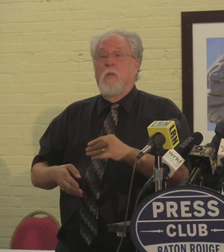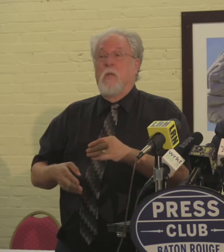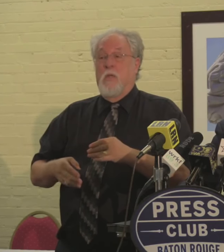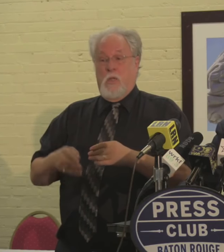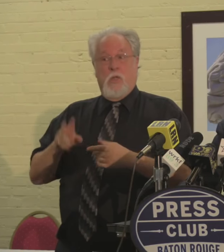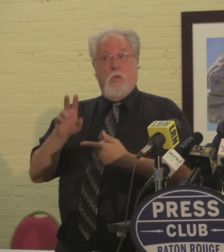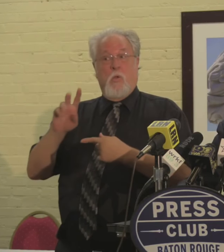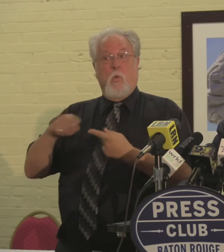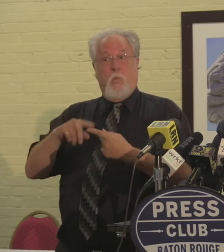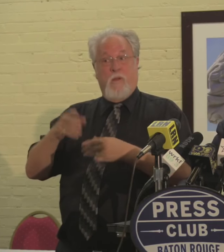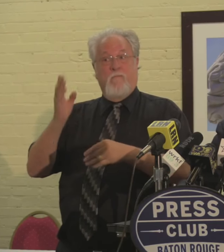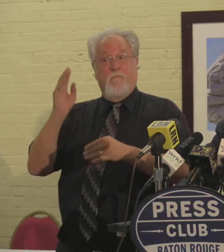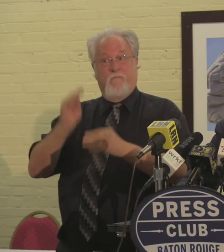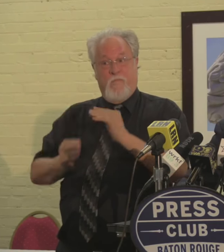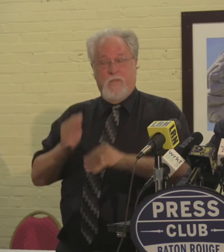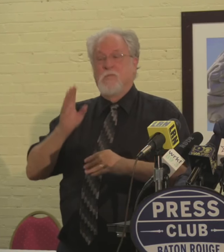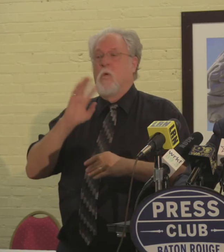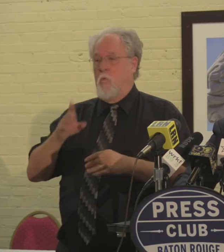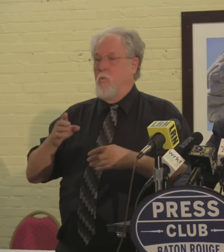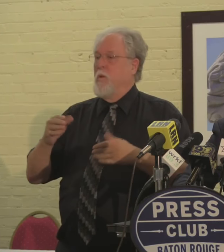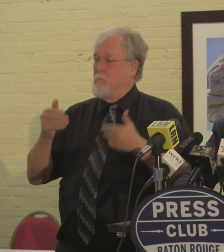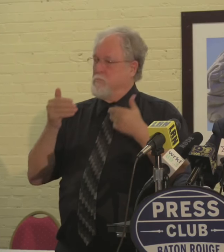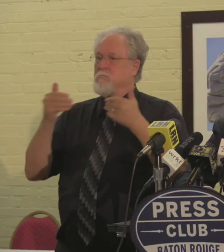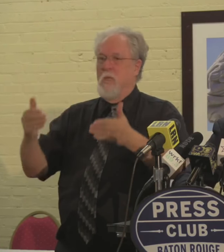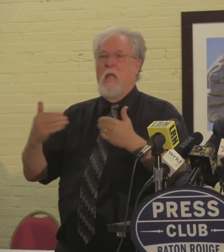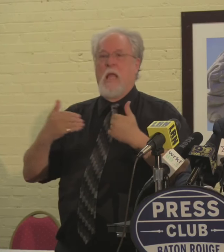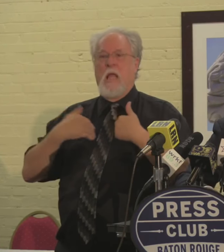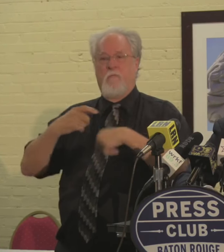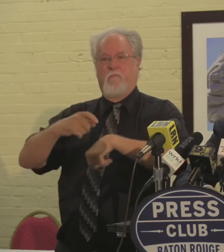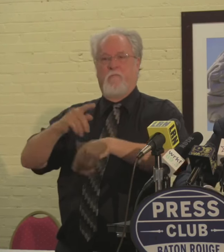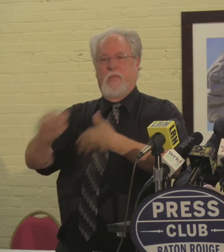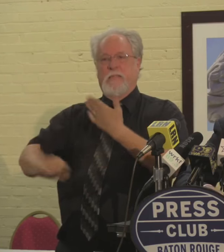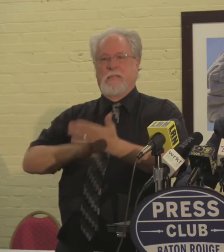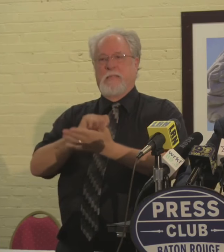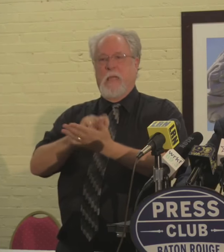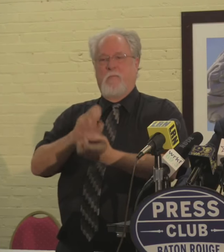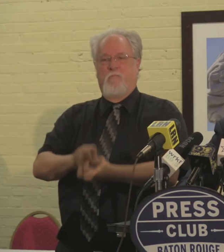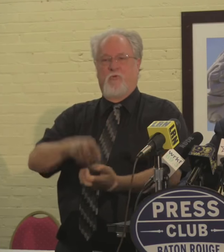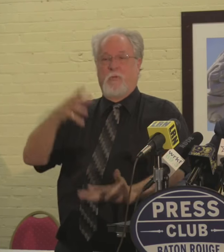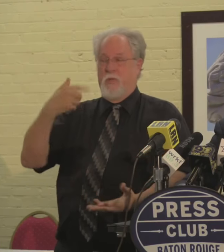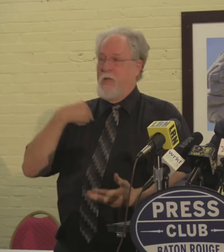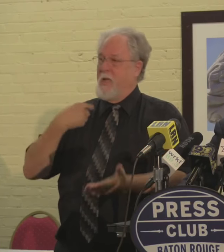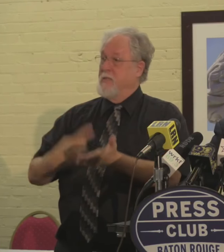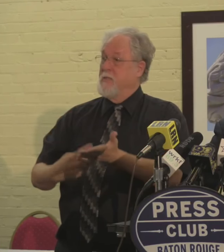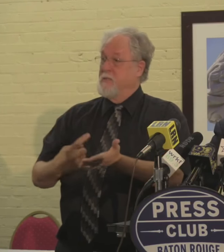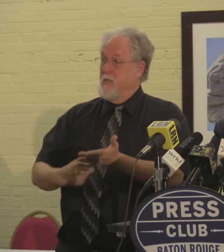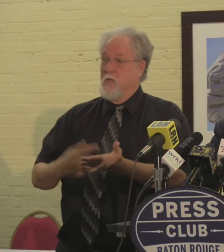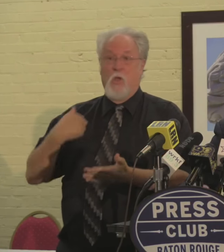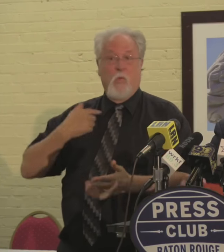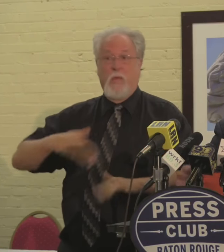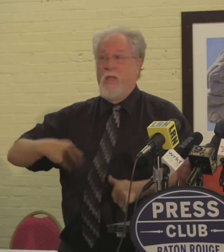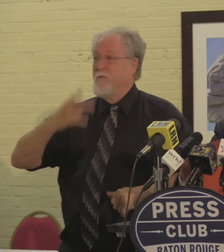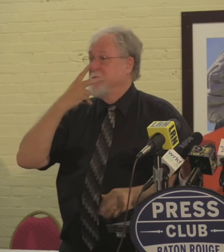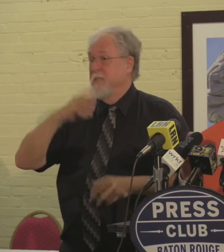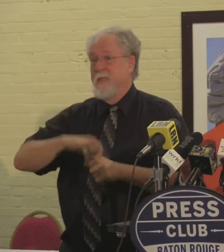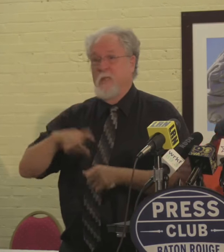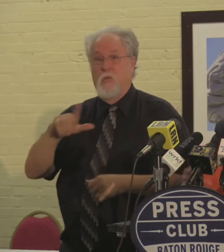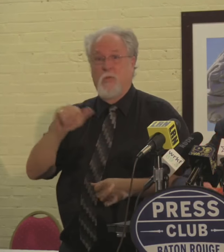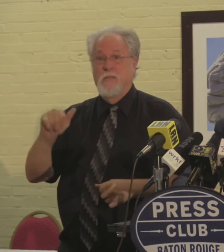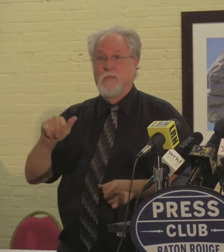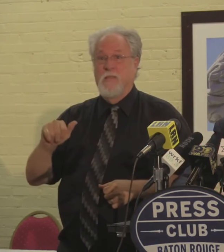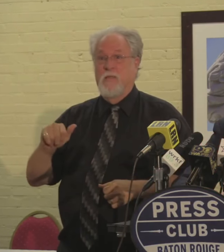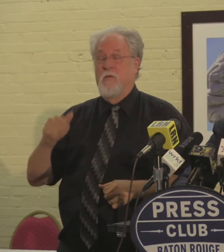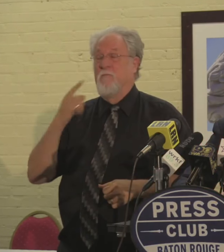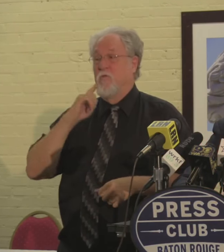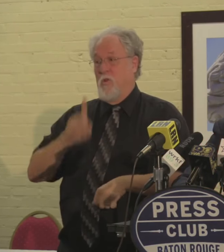we will turn the corner, and we're going to have that era of prosperity that I was talking about that, quite frankly, we haven't seen in Louisiana